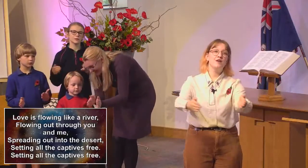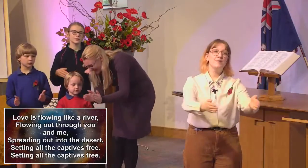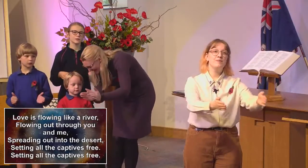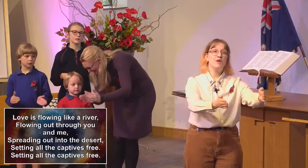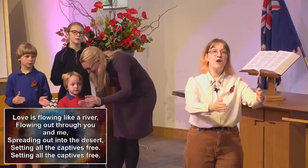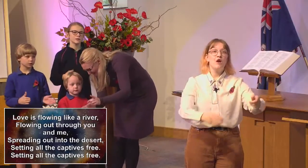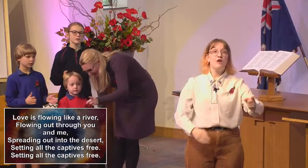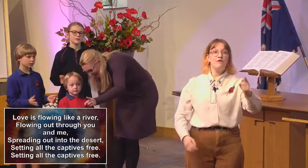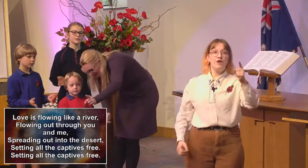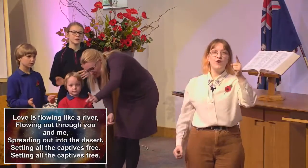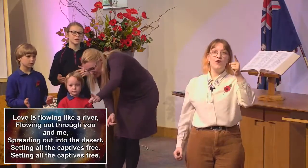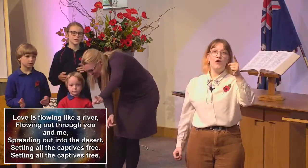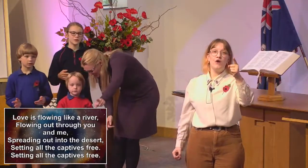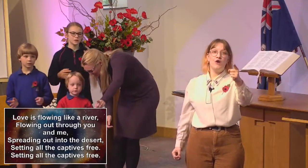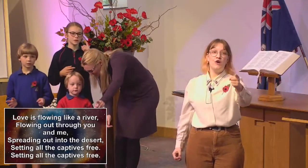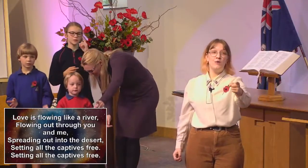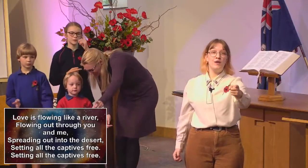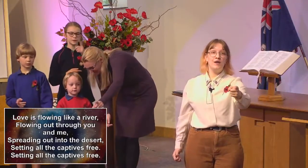river,